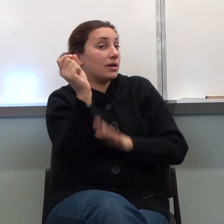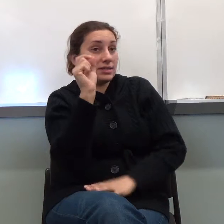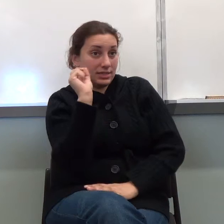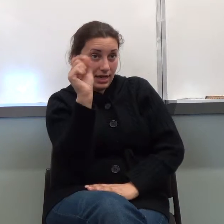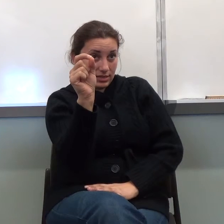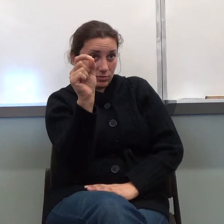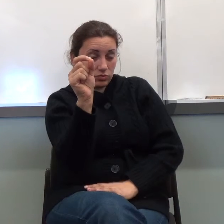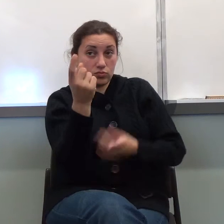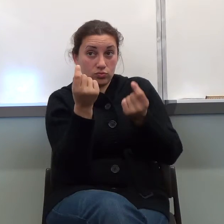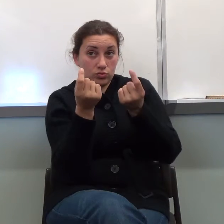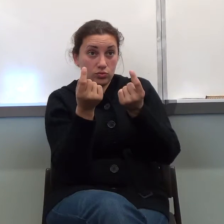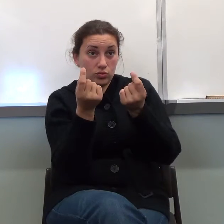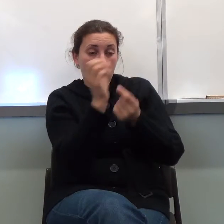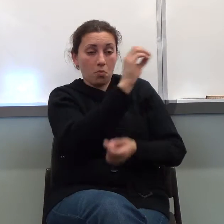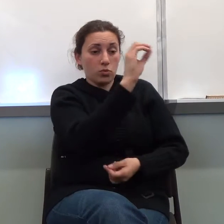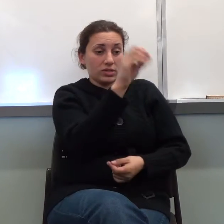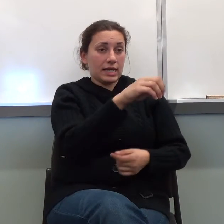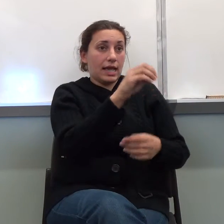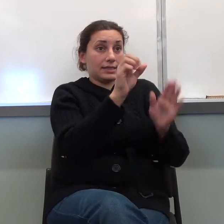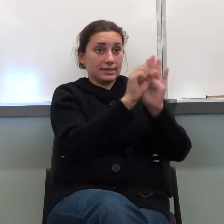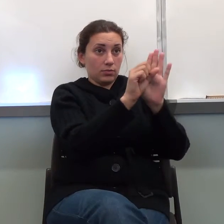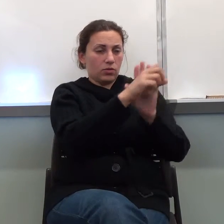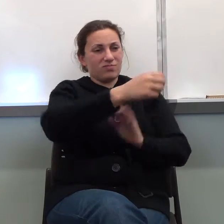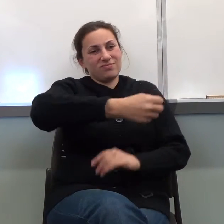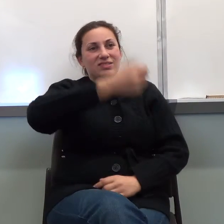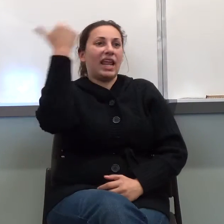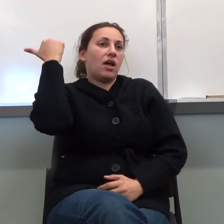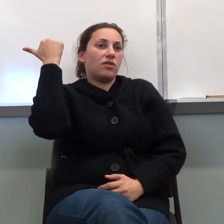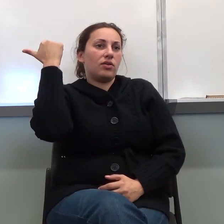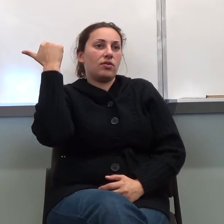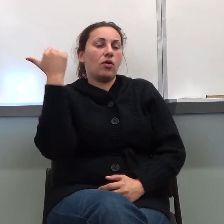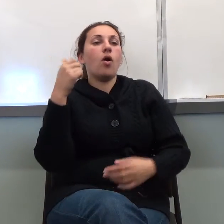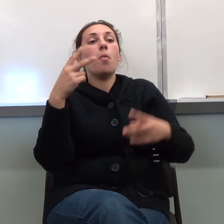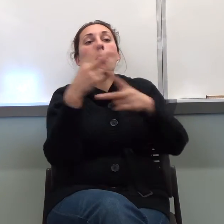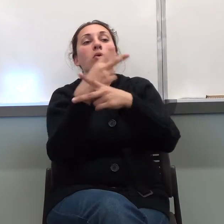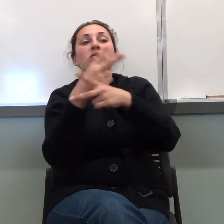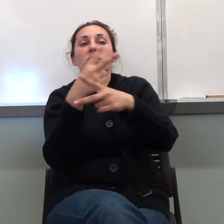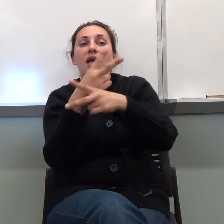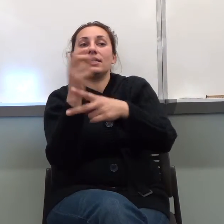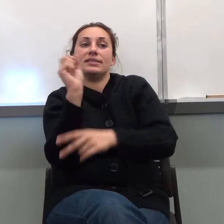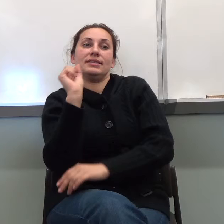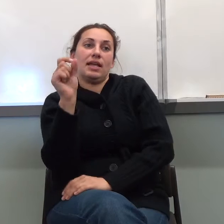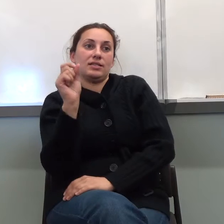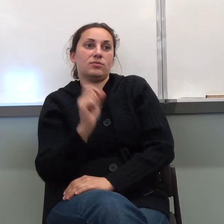and this time we multiply by the decimal that represents 1 over 100,